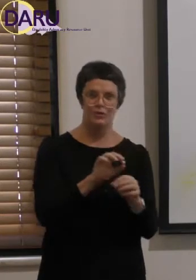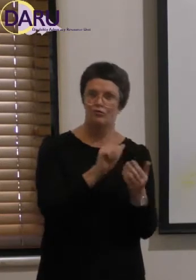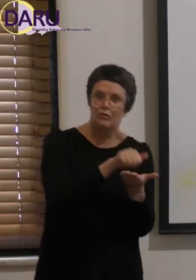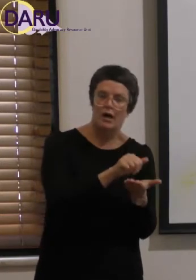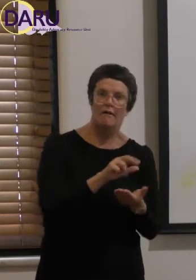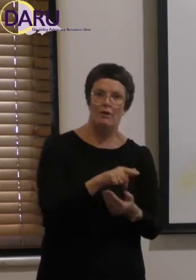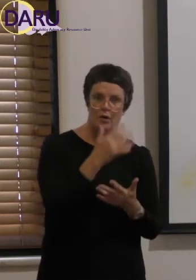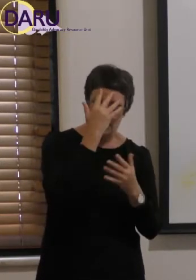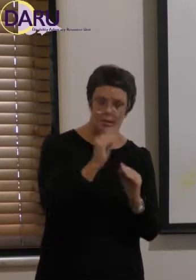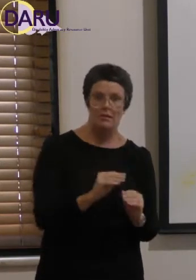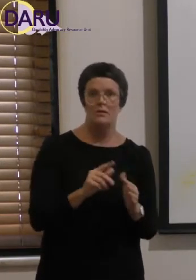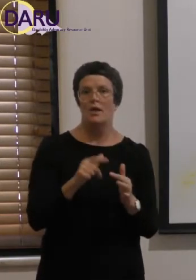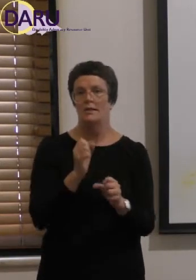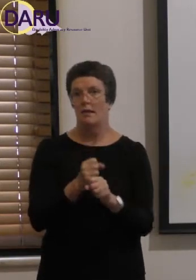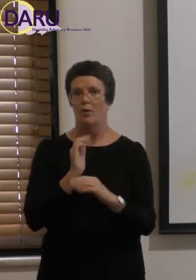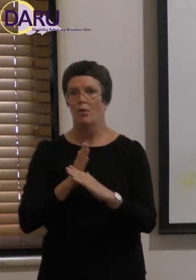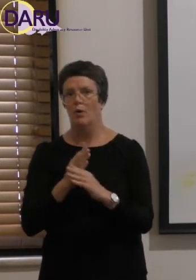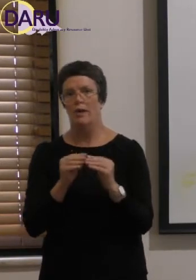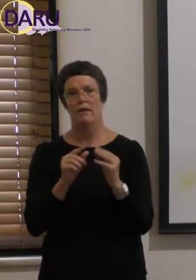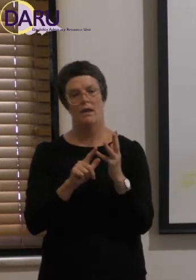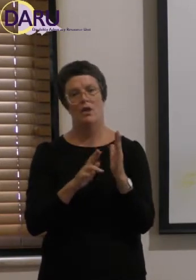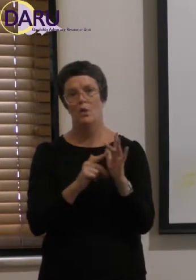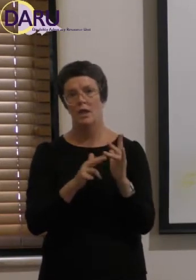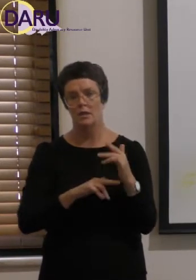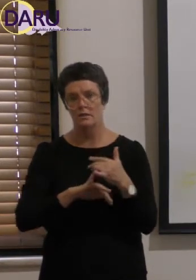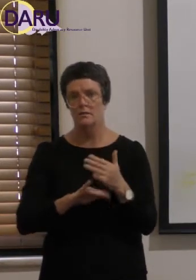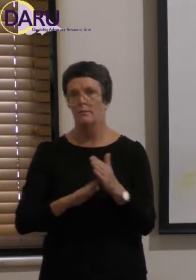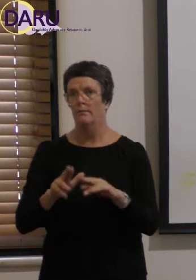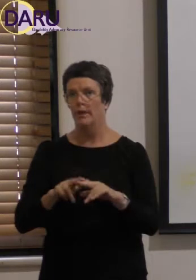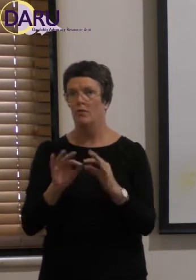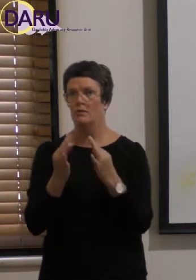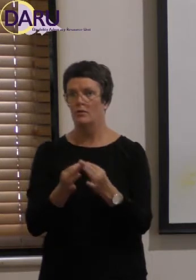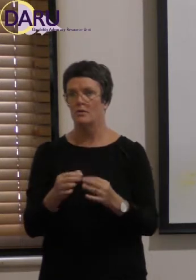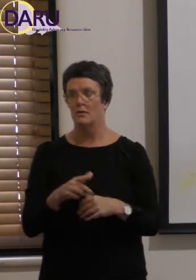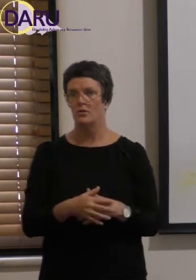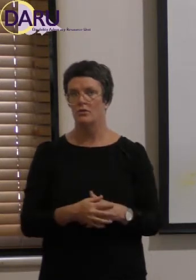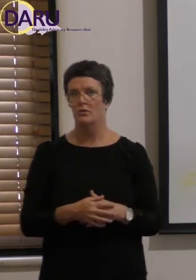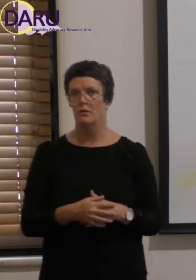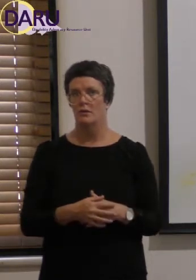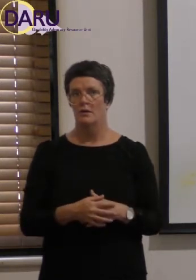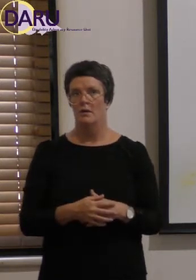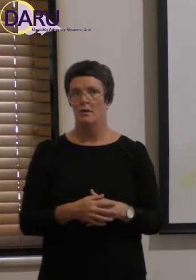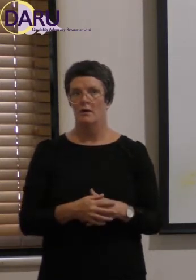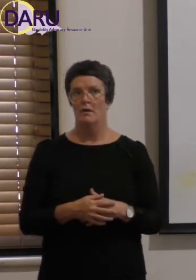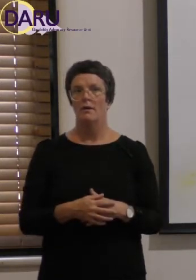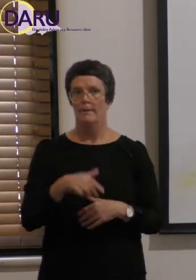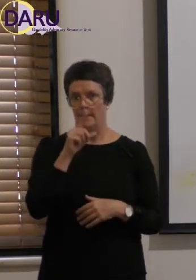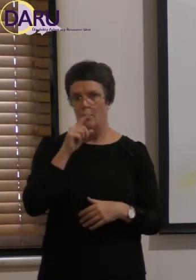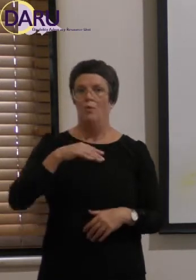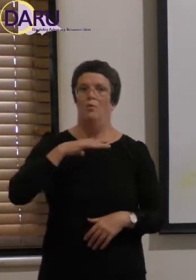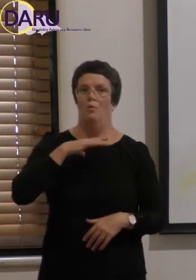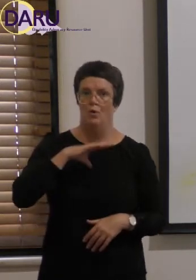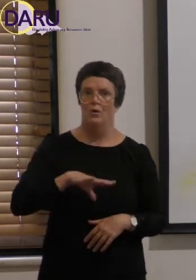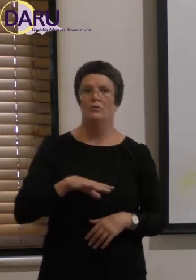stuff with the unions, parent associations, and there's a real want to do better across a range of organisations.